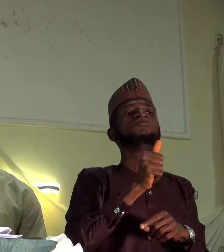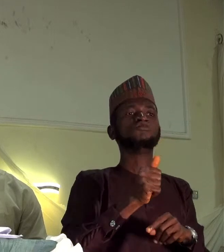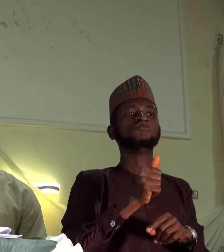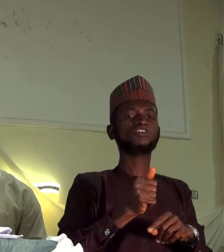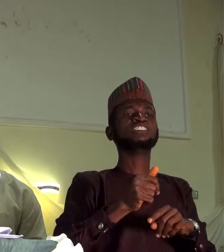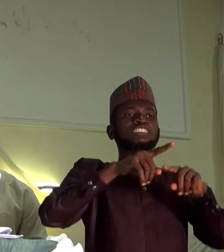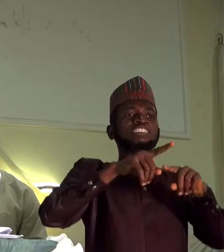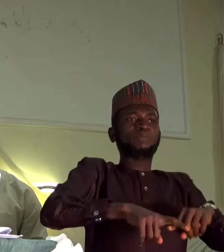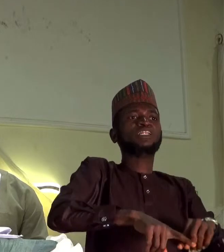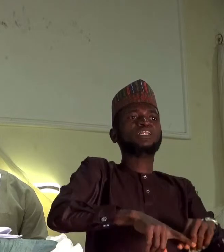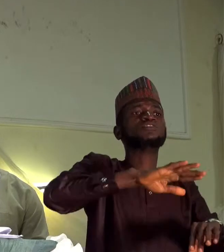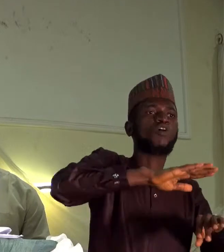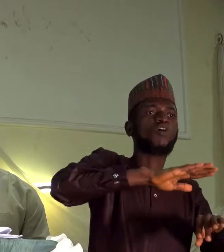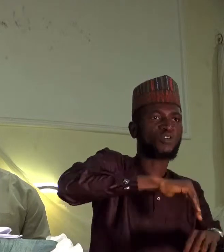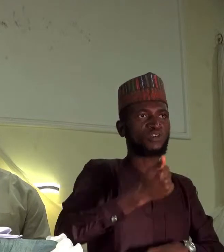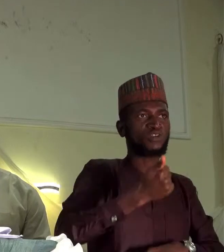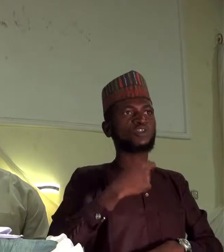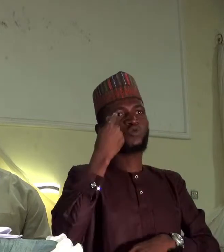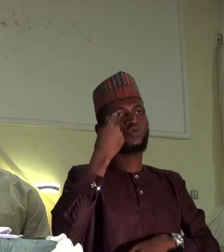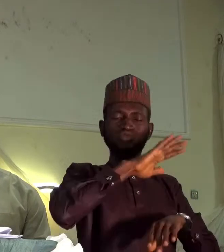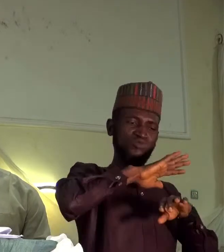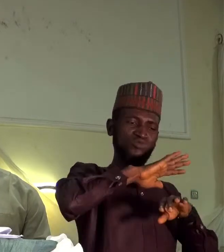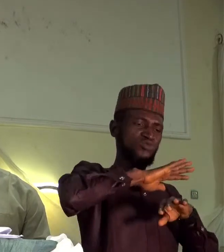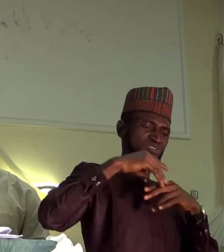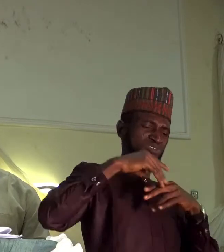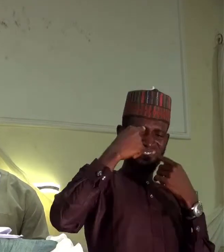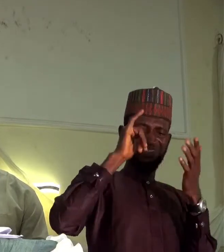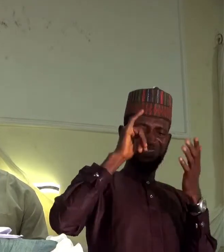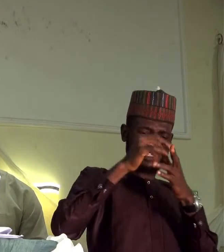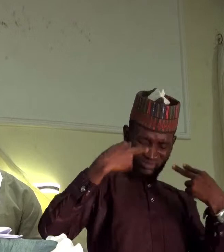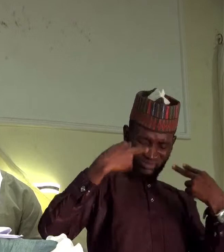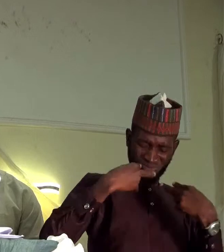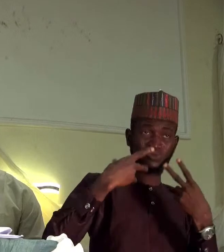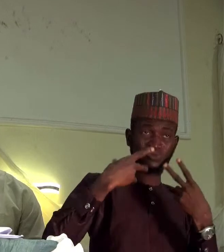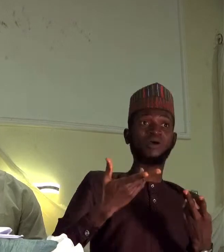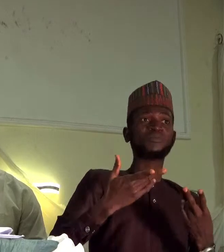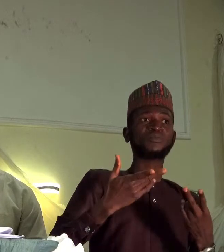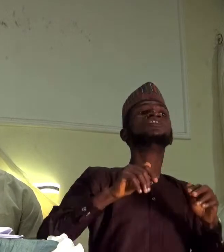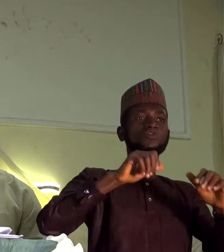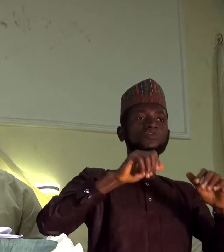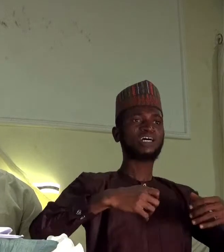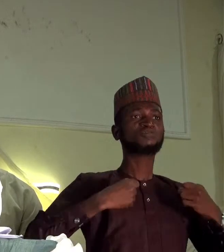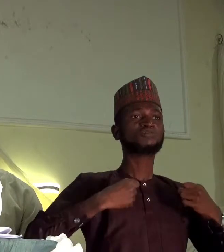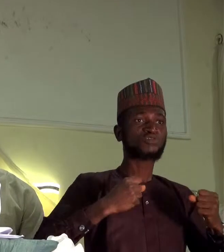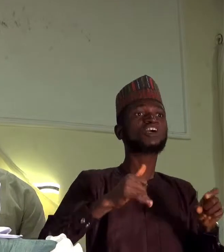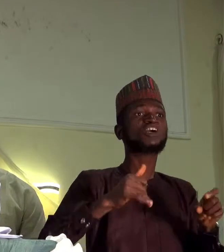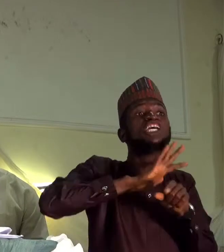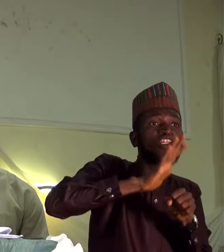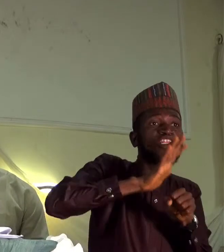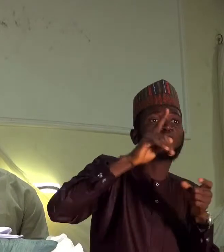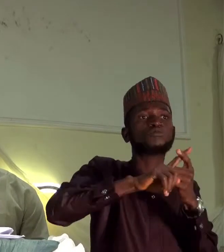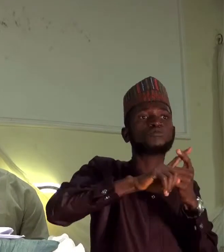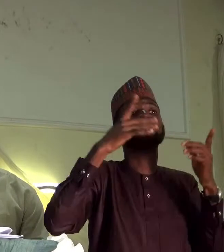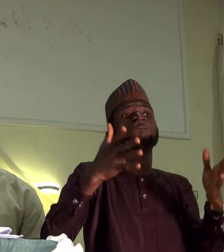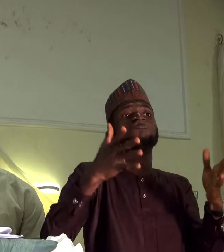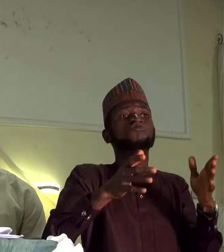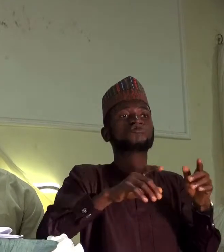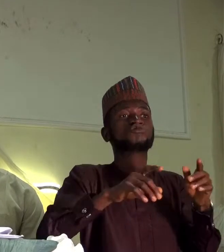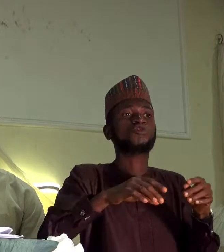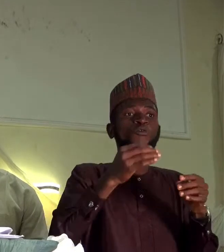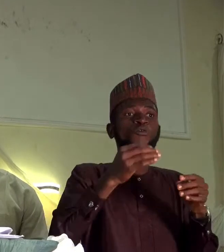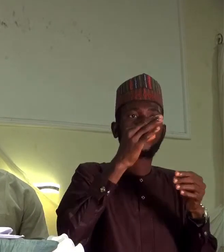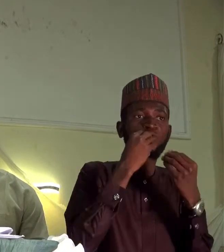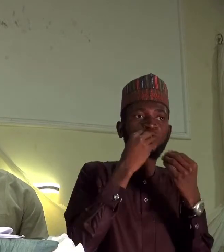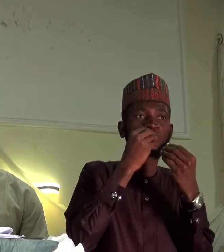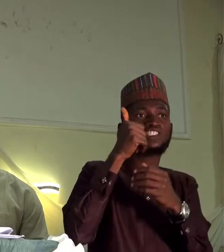as somebody who is existing. Emina giri la emi. Aranti dagba soke imamu wanu. Gbogbo awon te ri